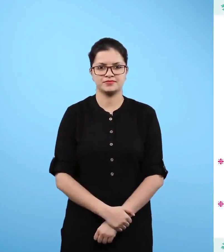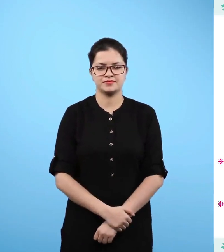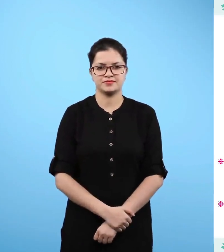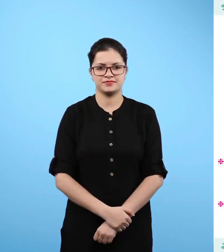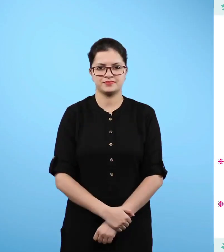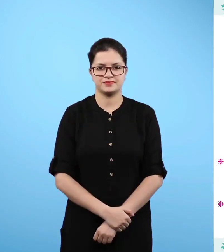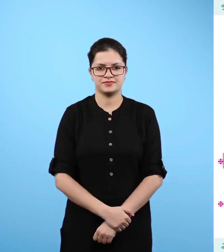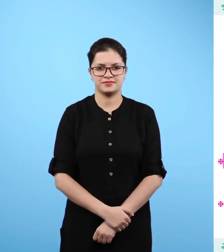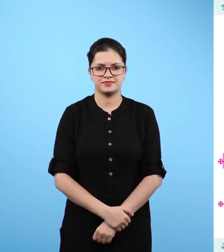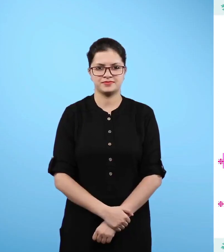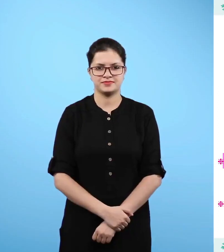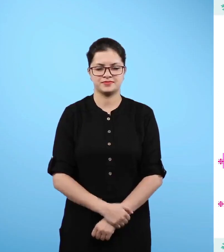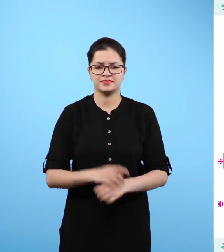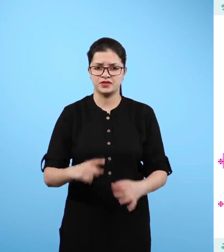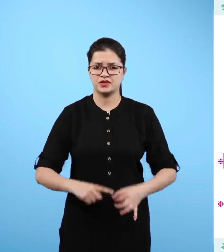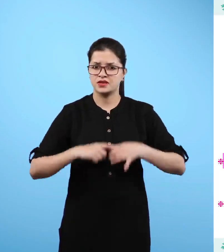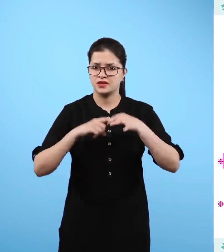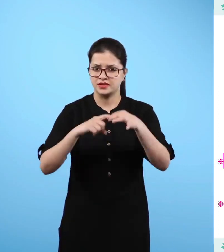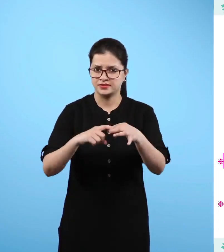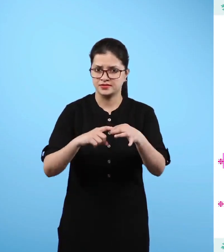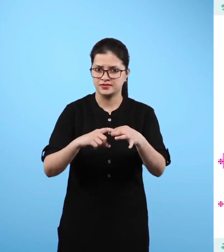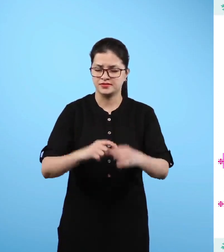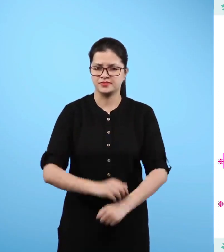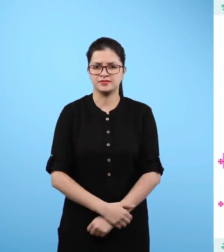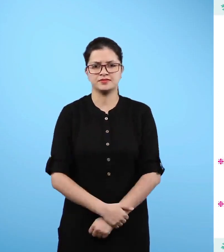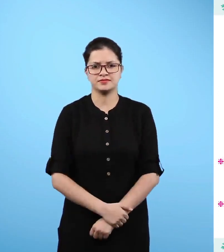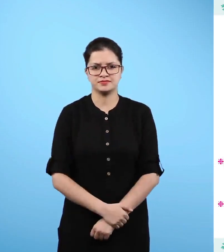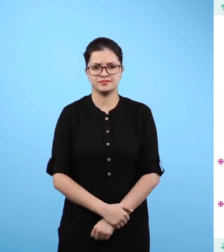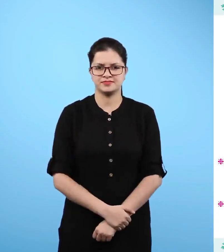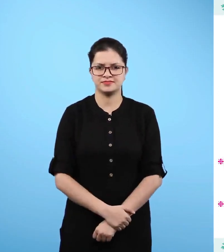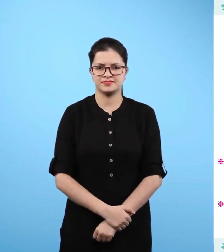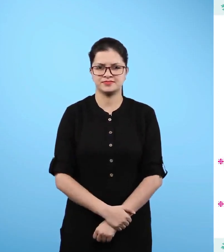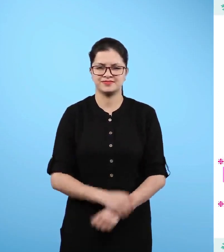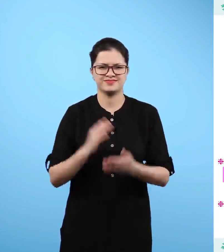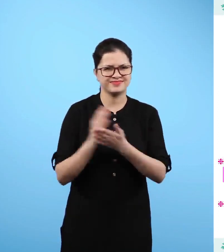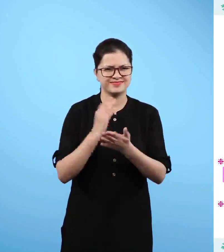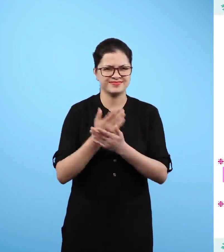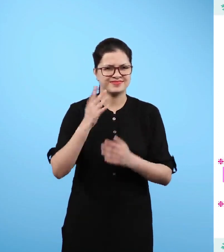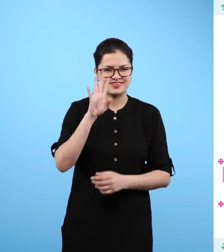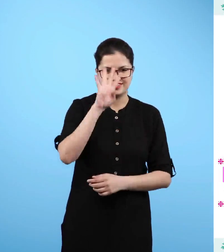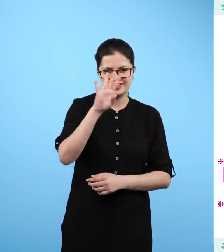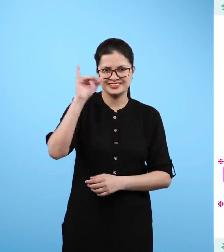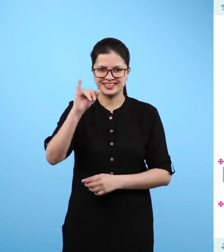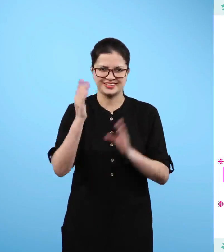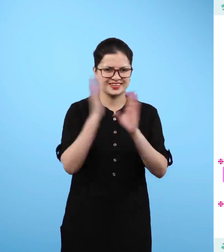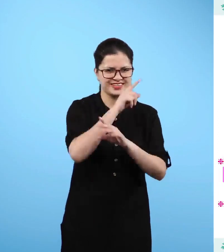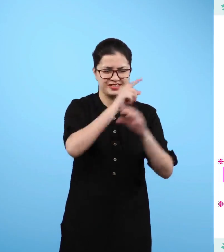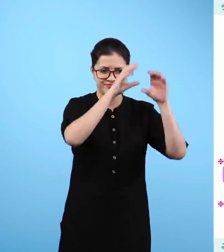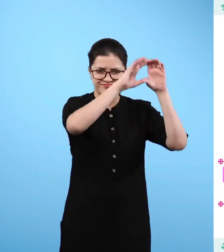Question. Find out which of the other 8 shapes on page 46 can be